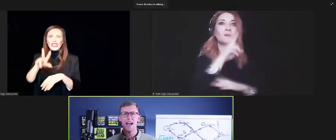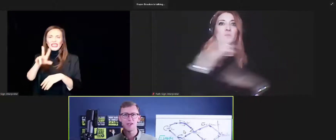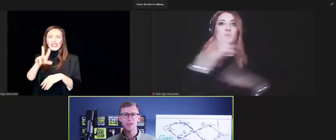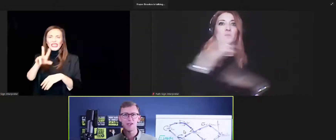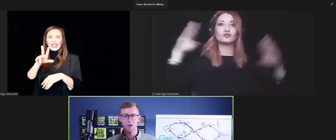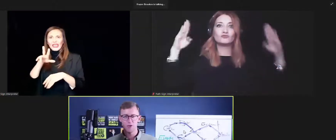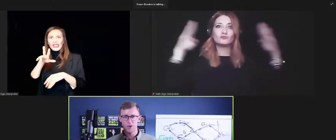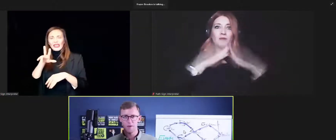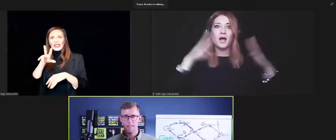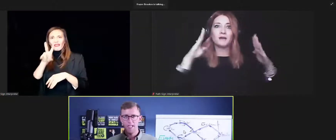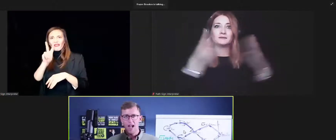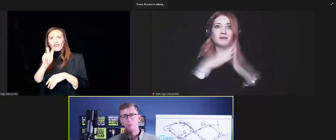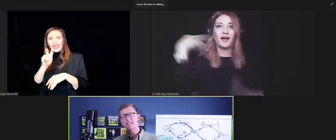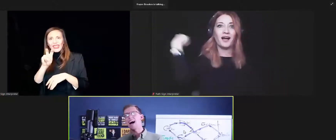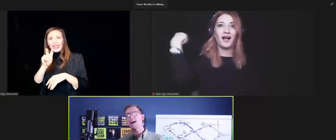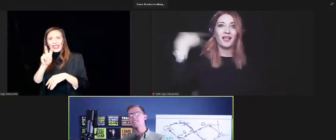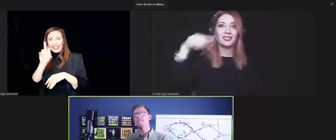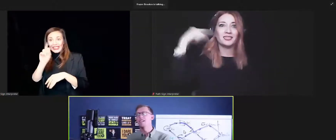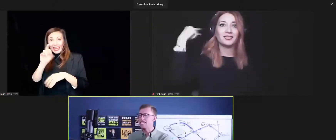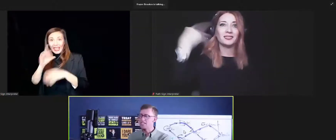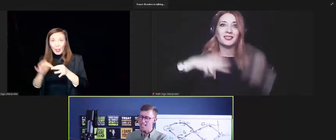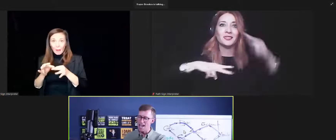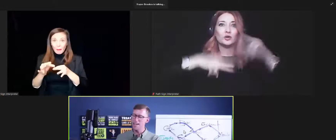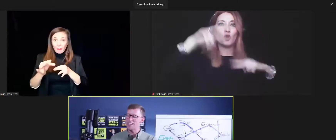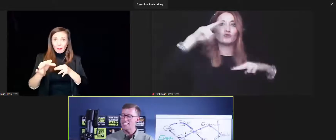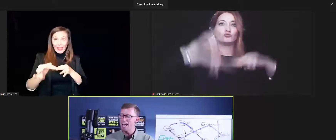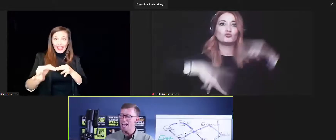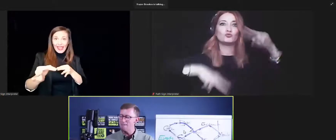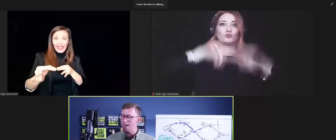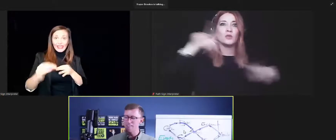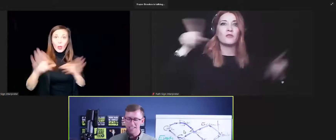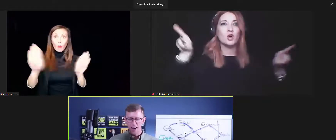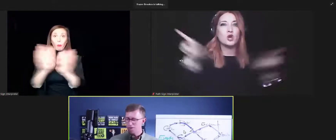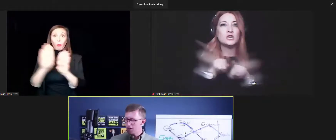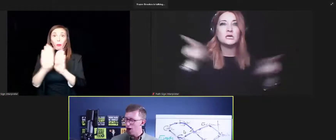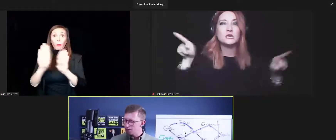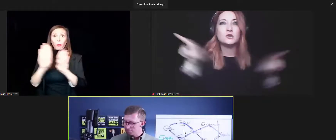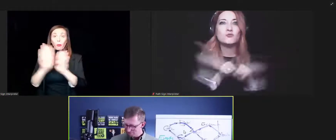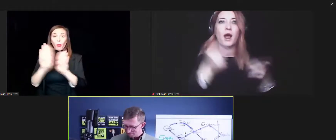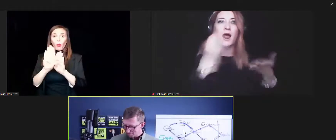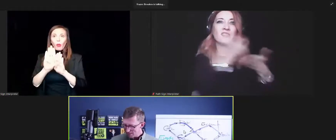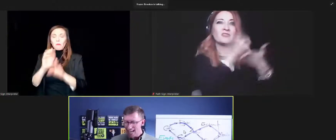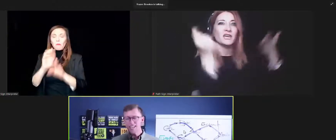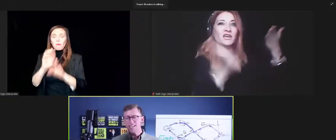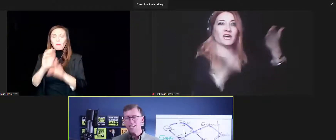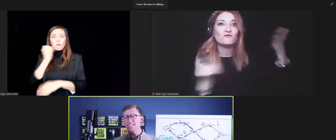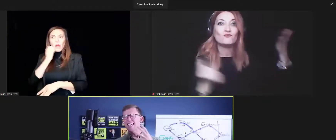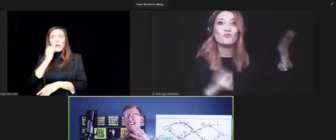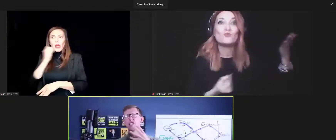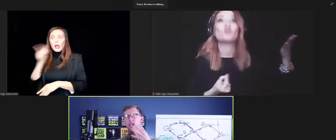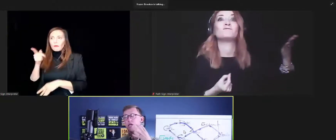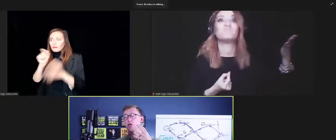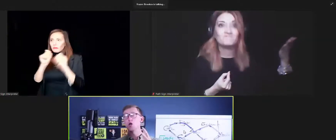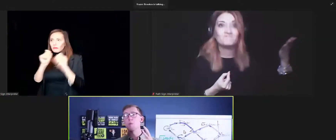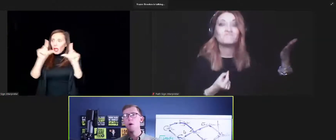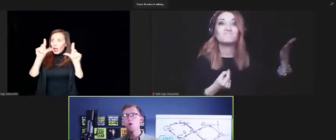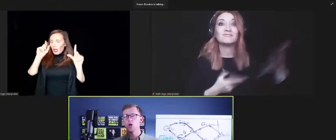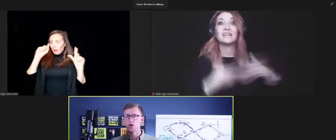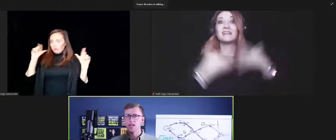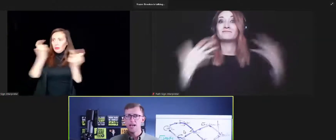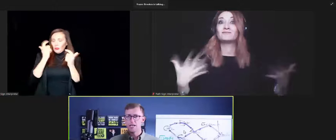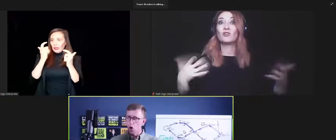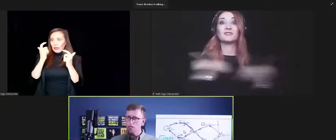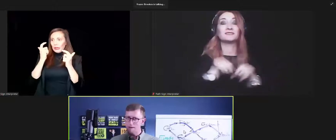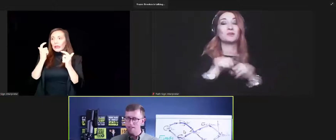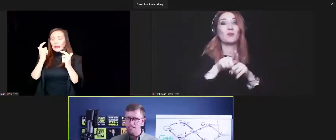has come true. And my dad, he steps out of the car and you can see he's like super emotional.